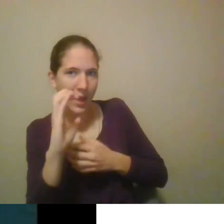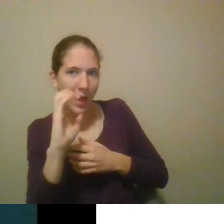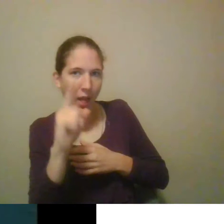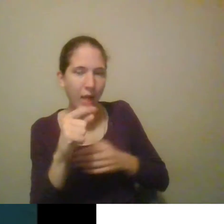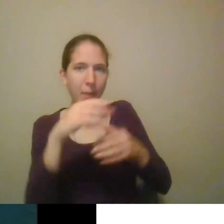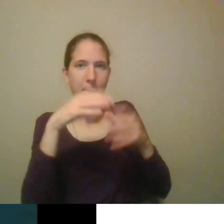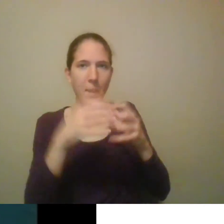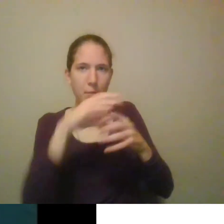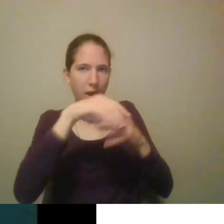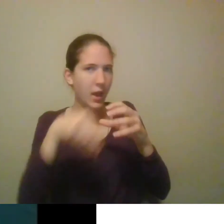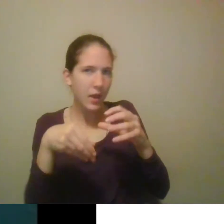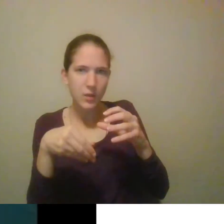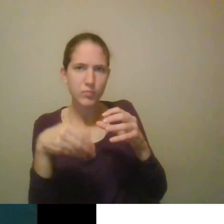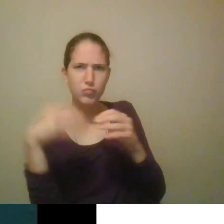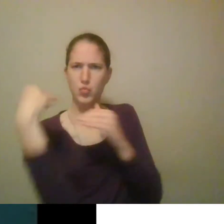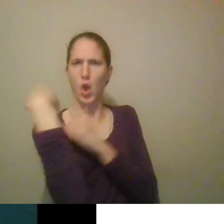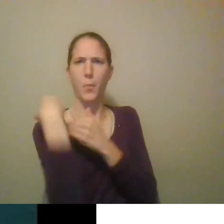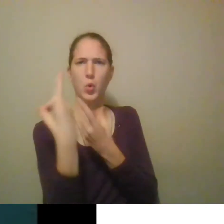does.